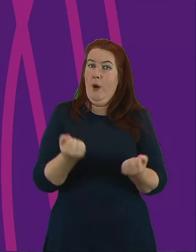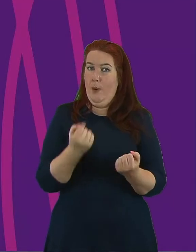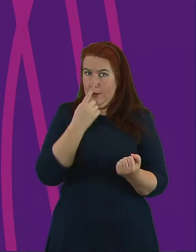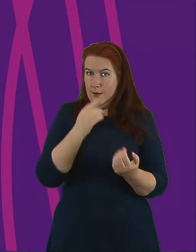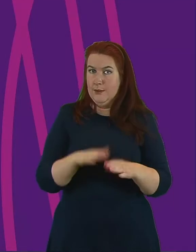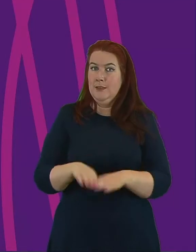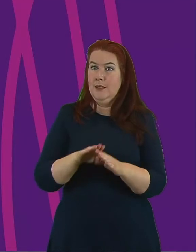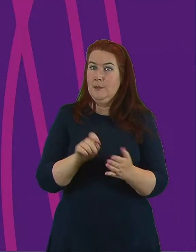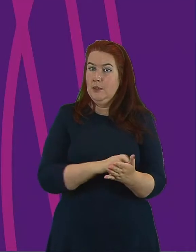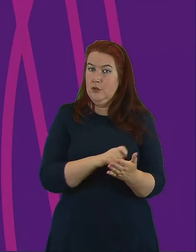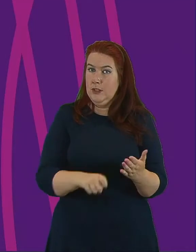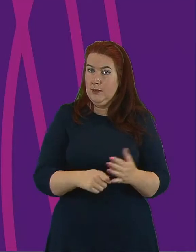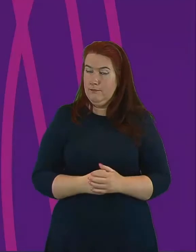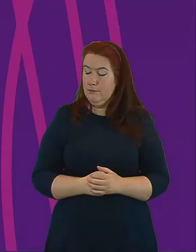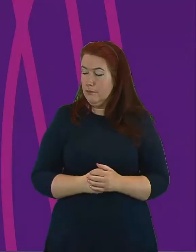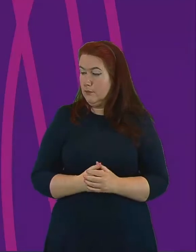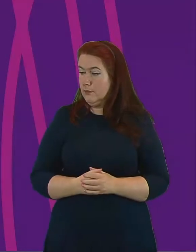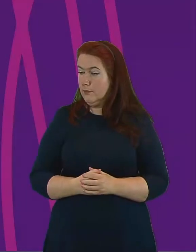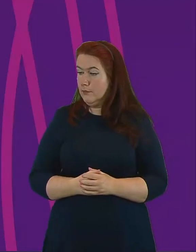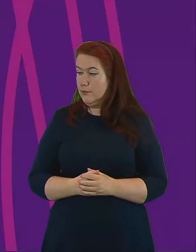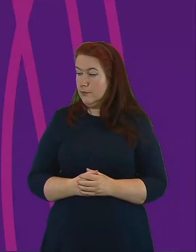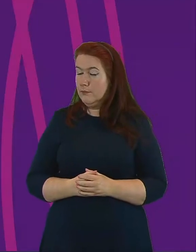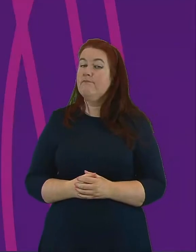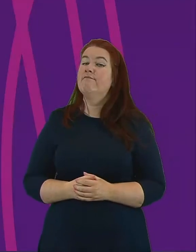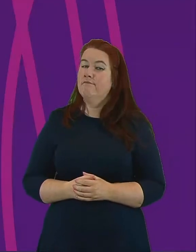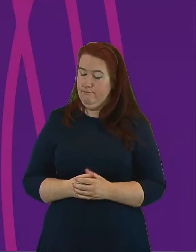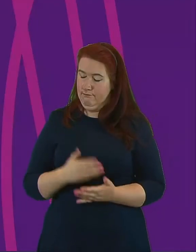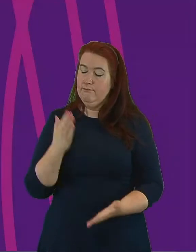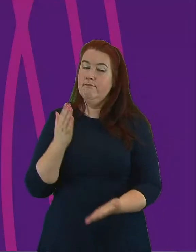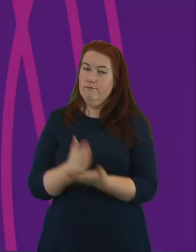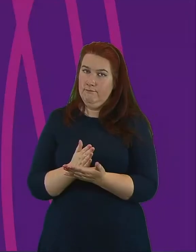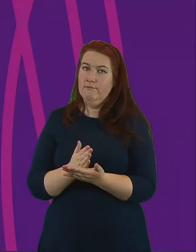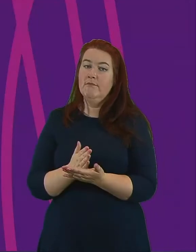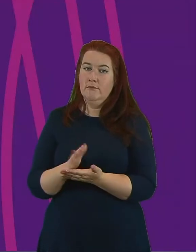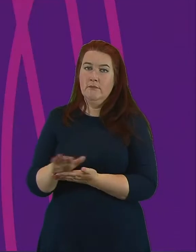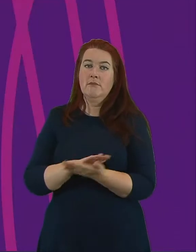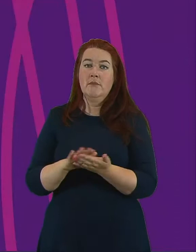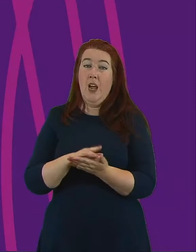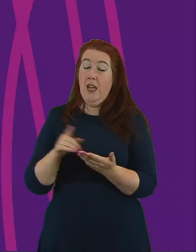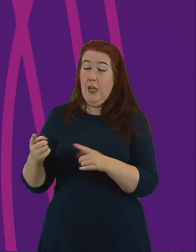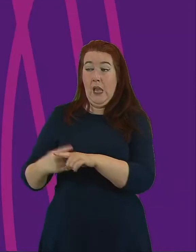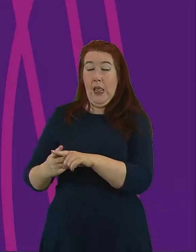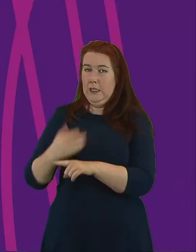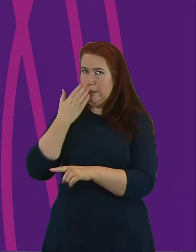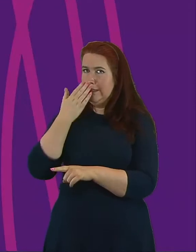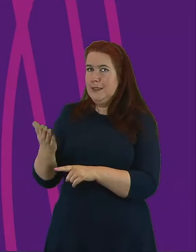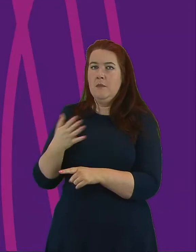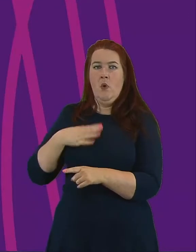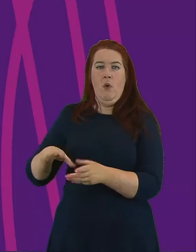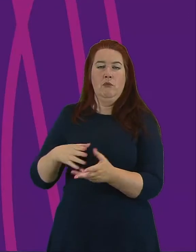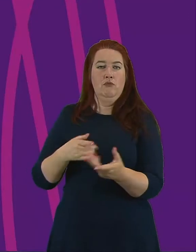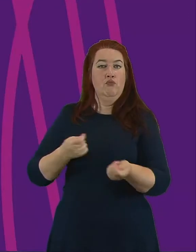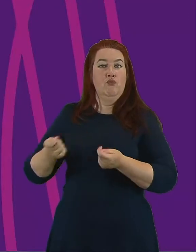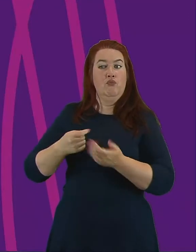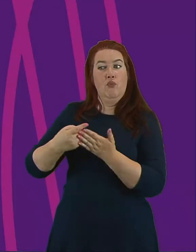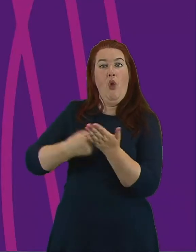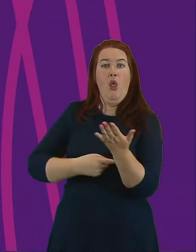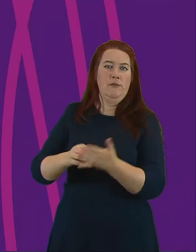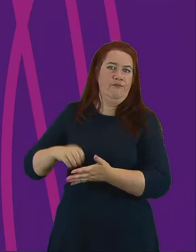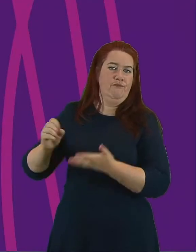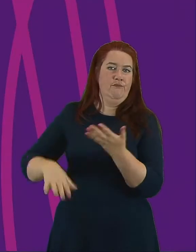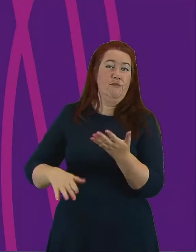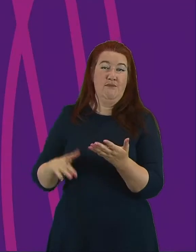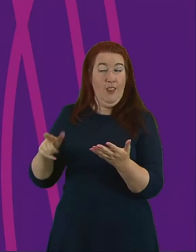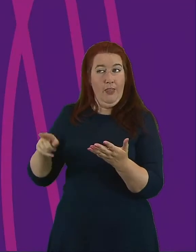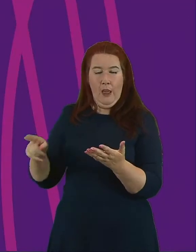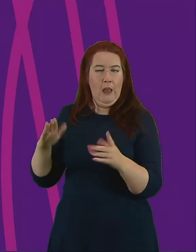Cabinet Secretary. Absolutely, there is a strong deregulating agenda south of the border, which is designed to encourage private